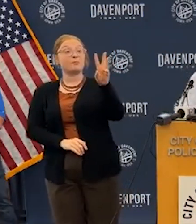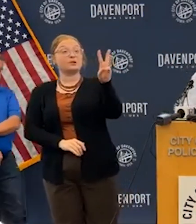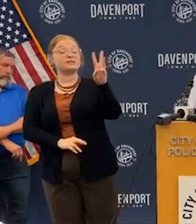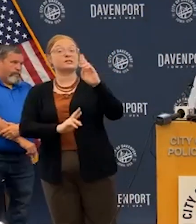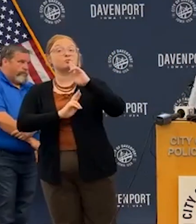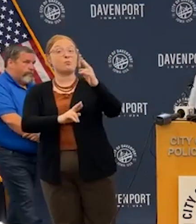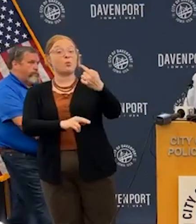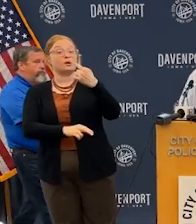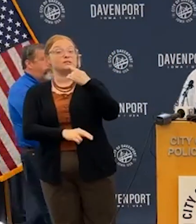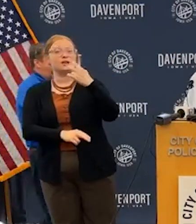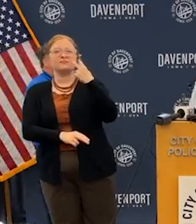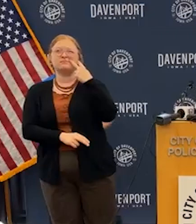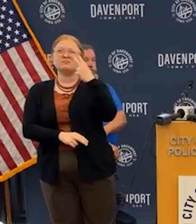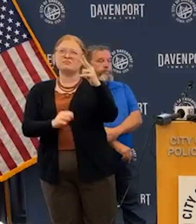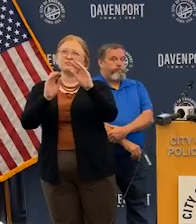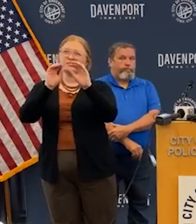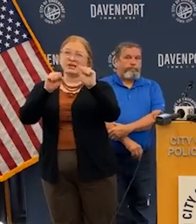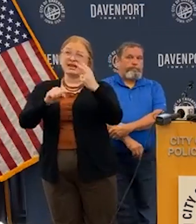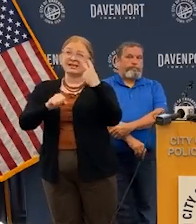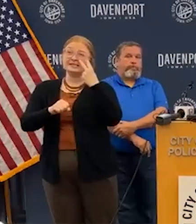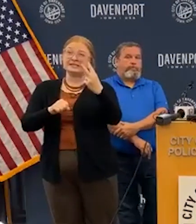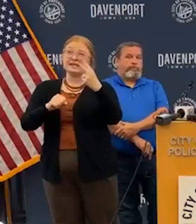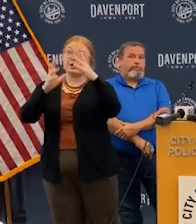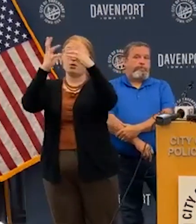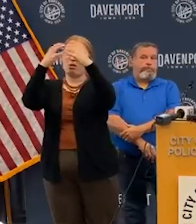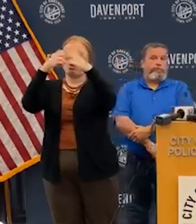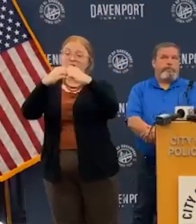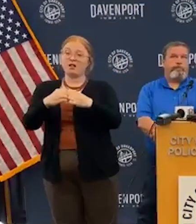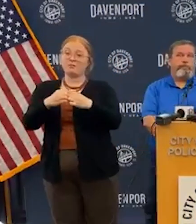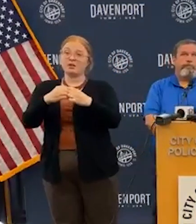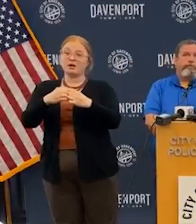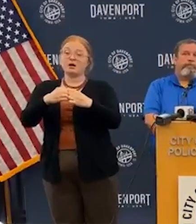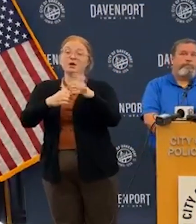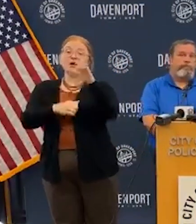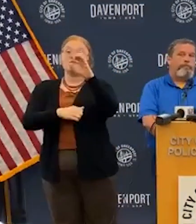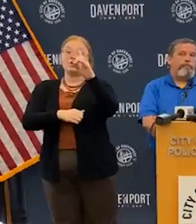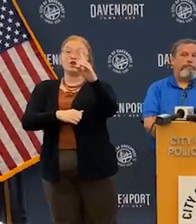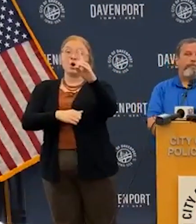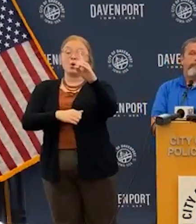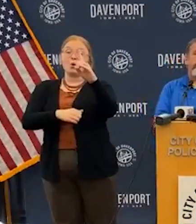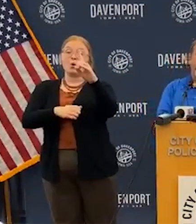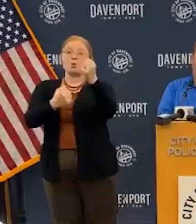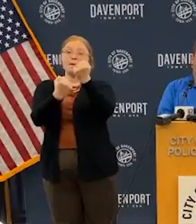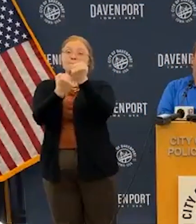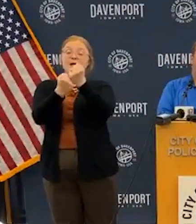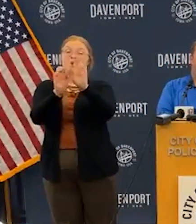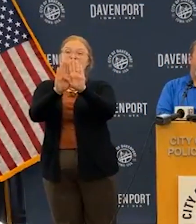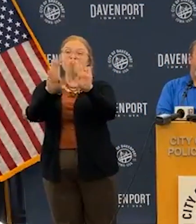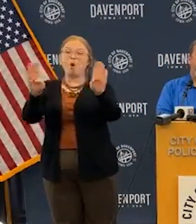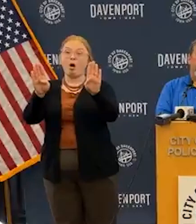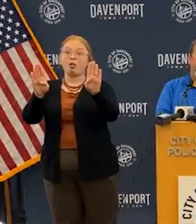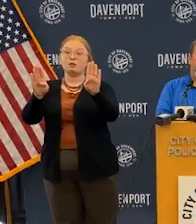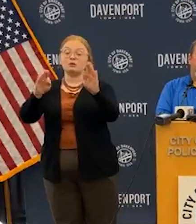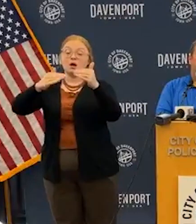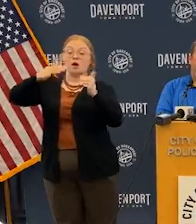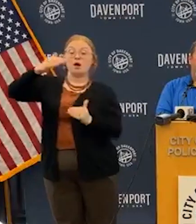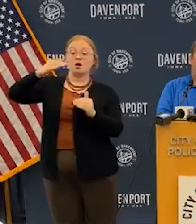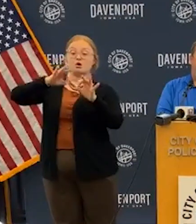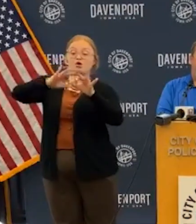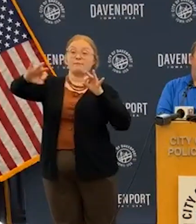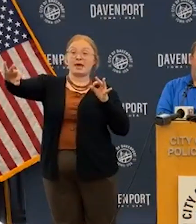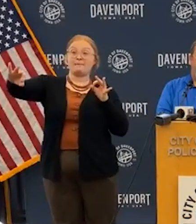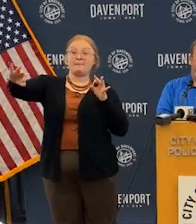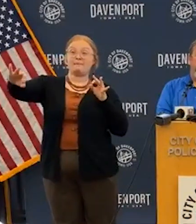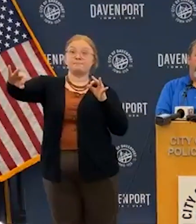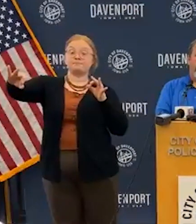wall under the support beam, and that the only way that this was going to be deemed not an imminent danger that needs to be evacuated is if the engineer